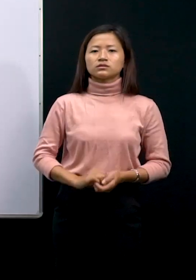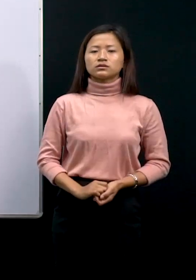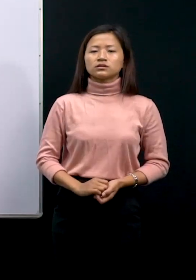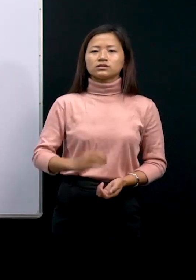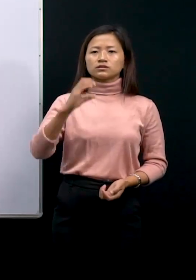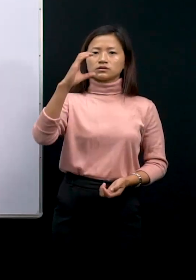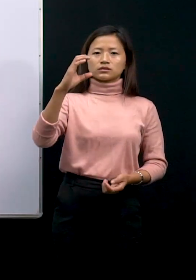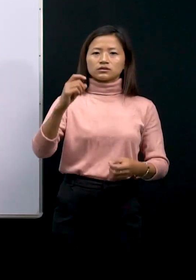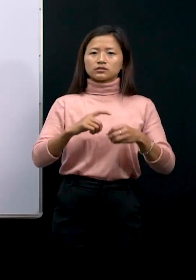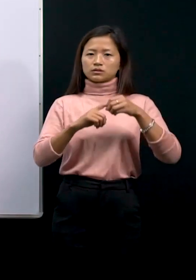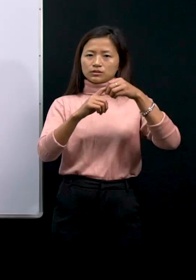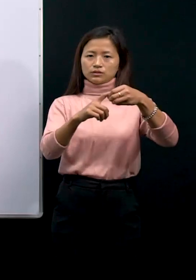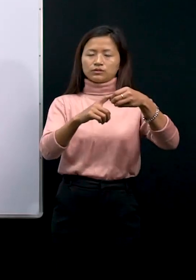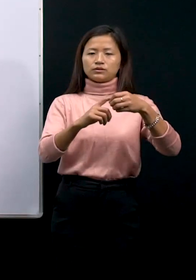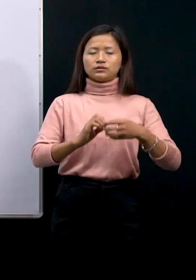write? CQ.